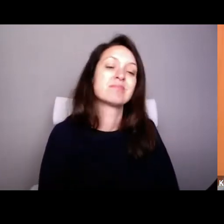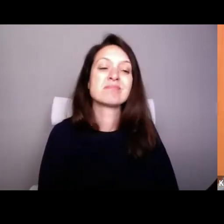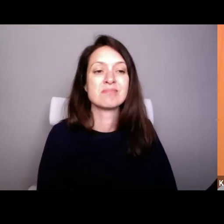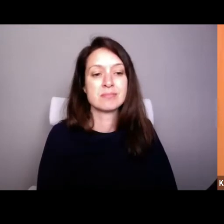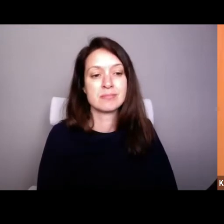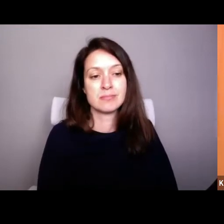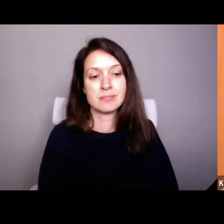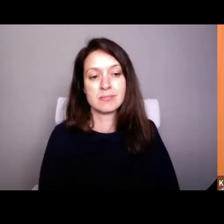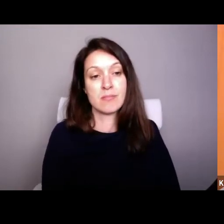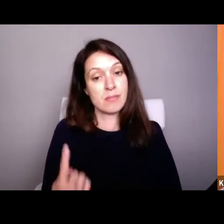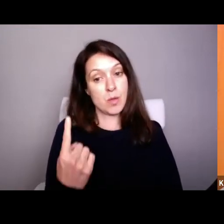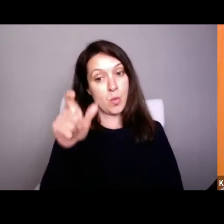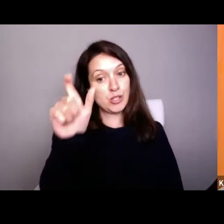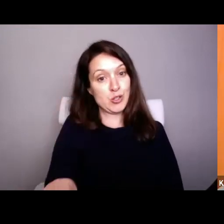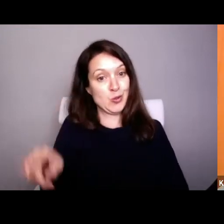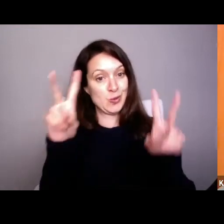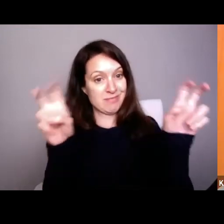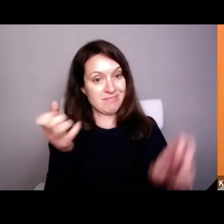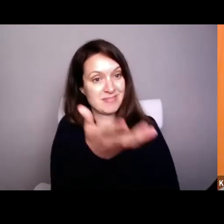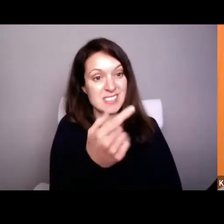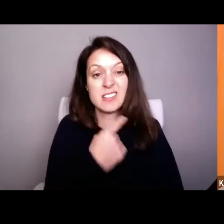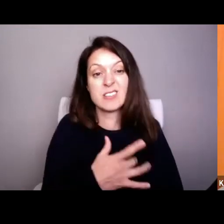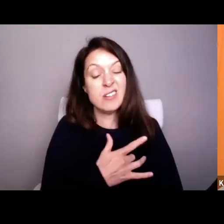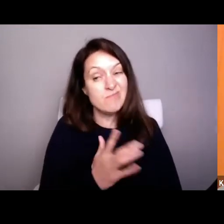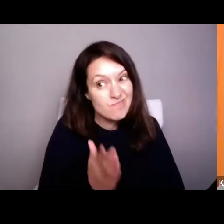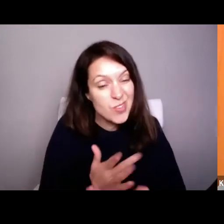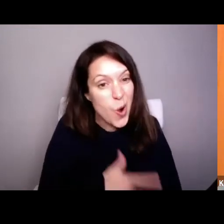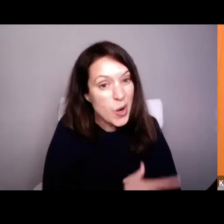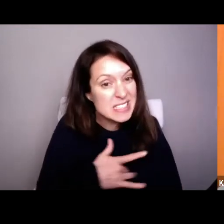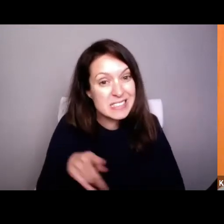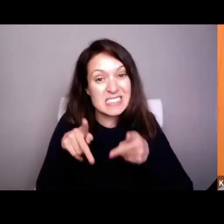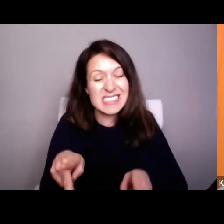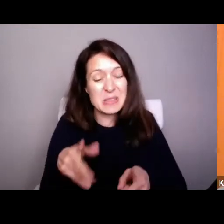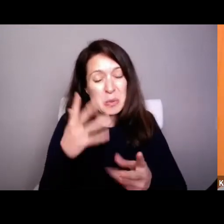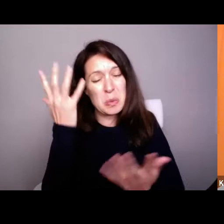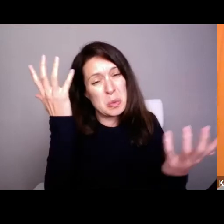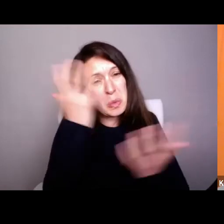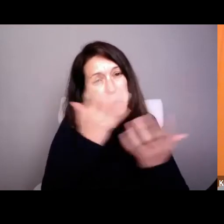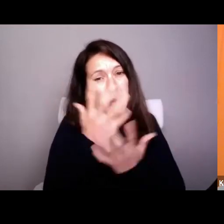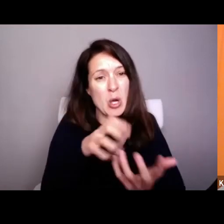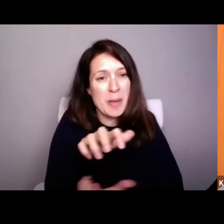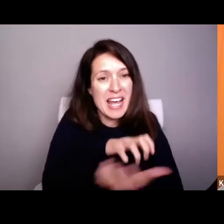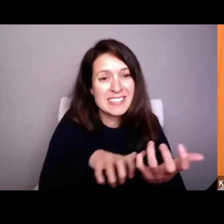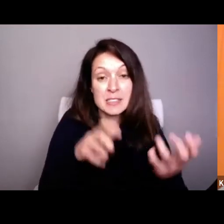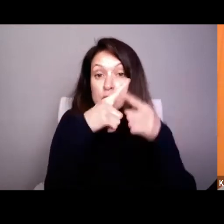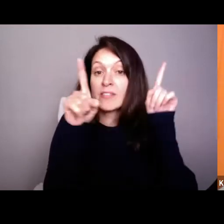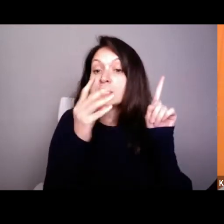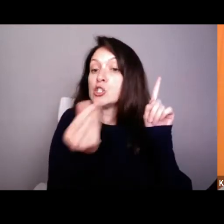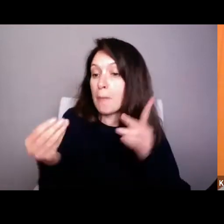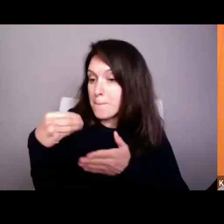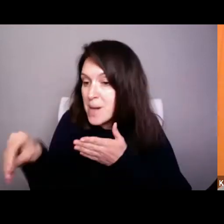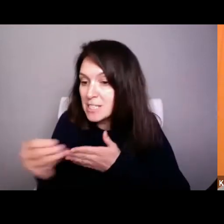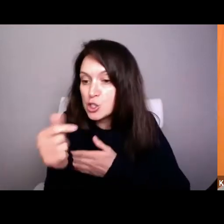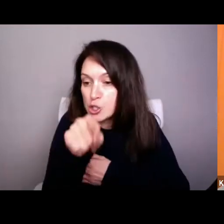So one student remarked, "If I am honest, the system is very complicated. The university pays for some, the local authority pays